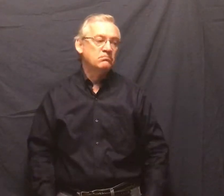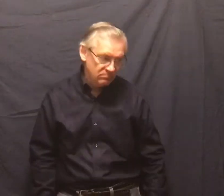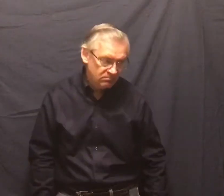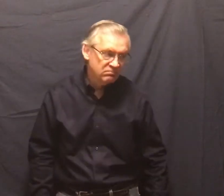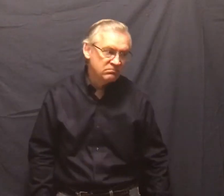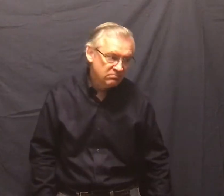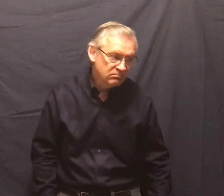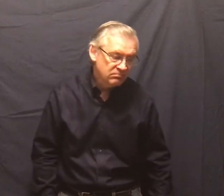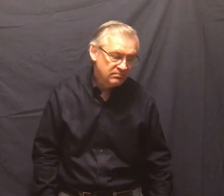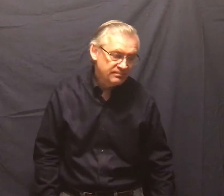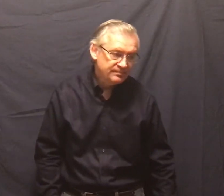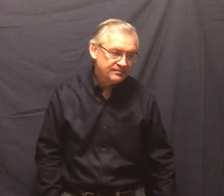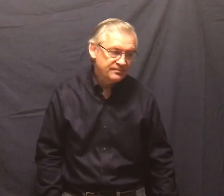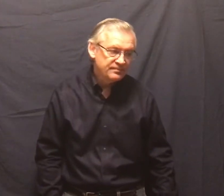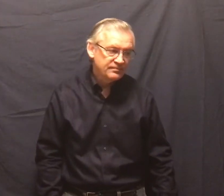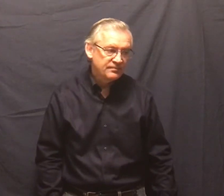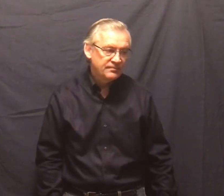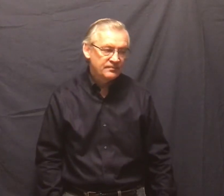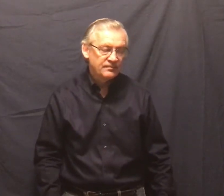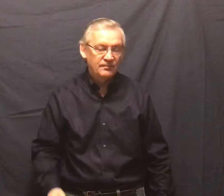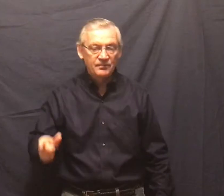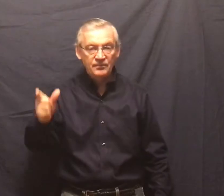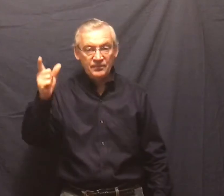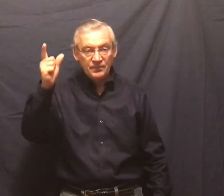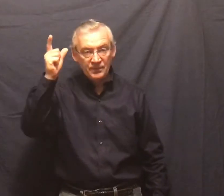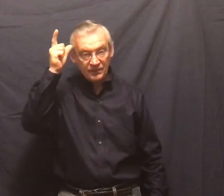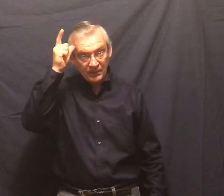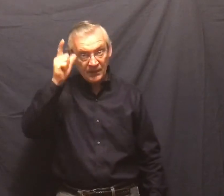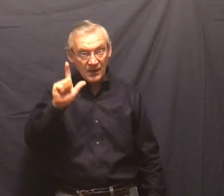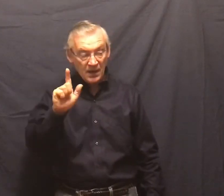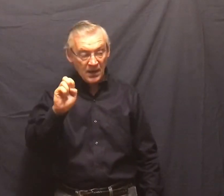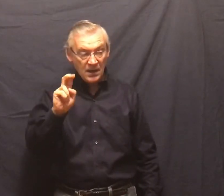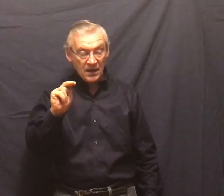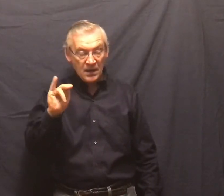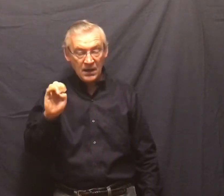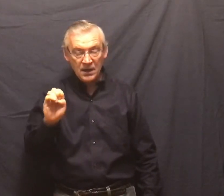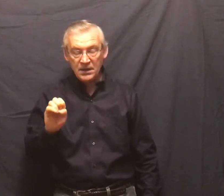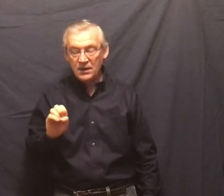Lenny followed his words admiringly and moved his lips a little to keep up.